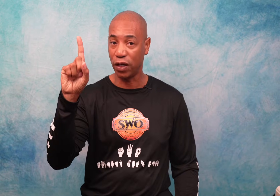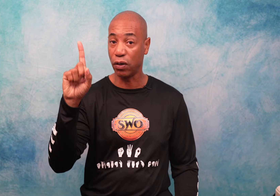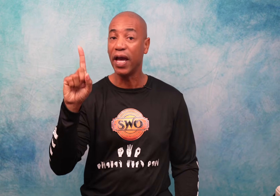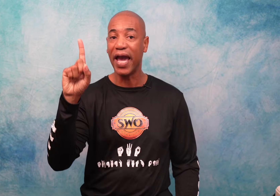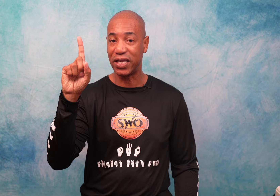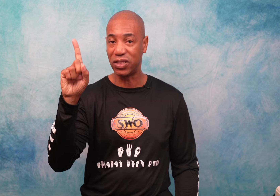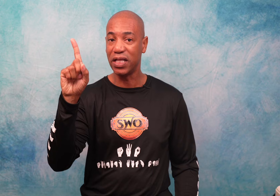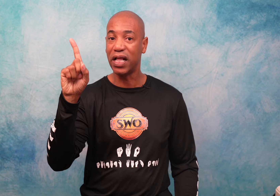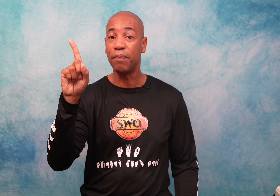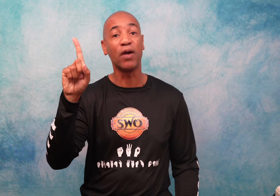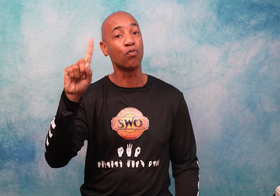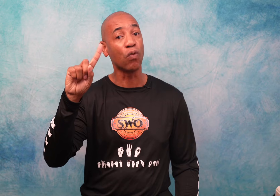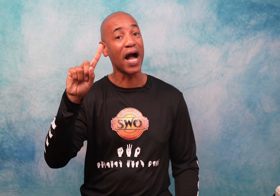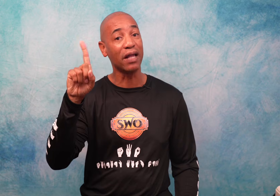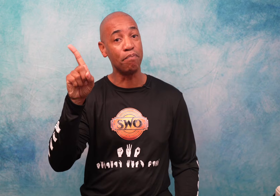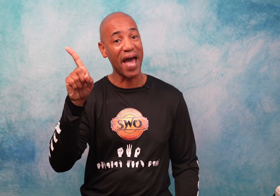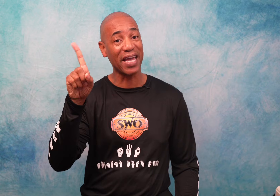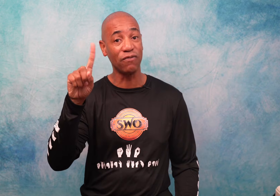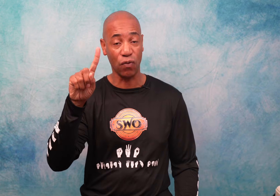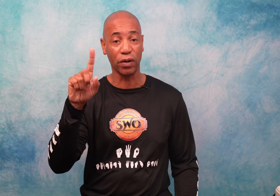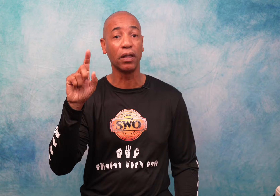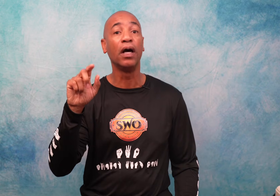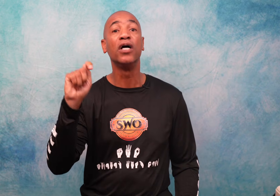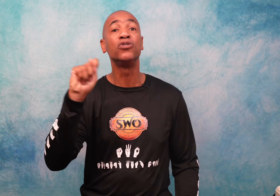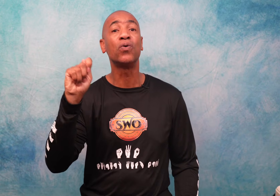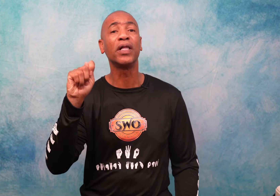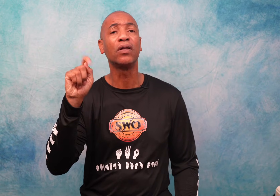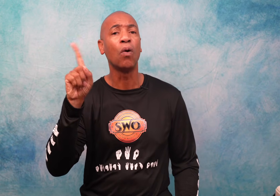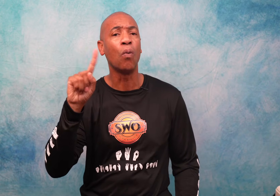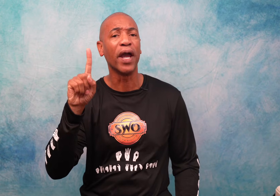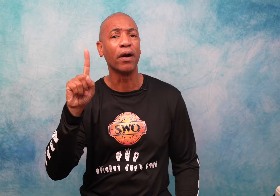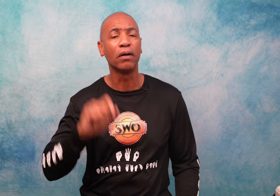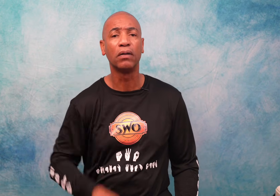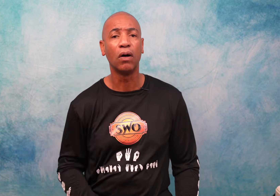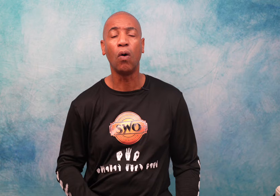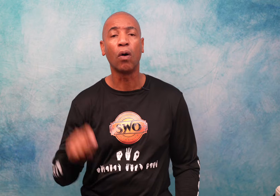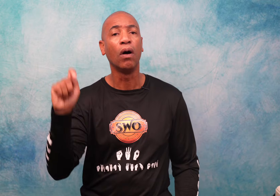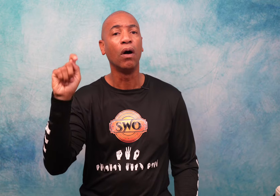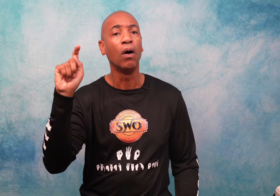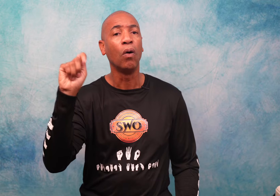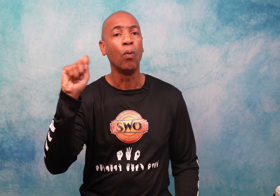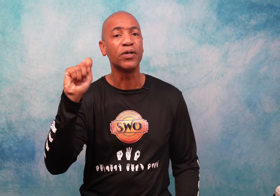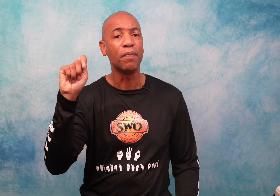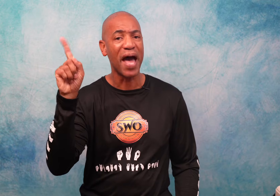finger, extend it up, and rock it back and forth. Toilet where? Or where's the